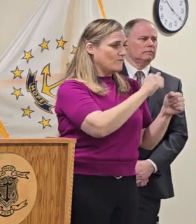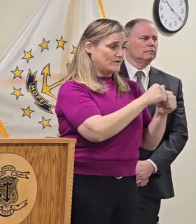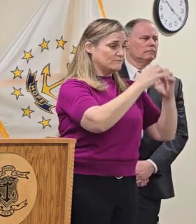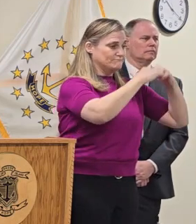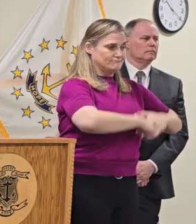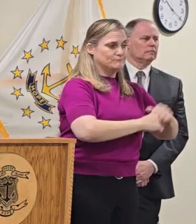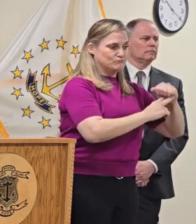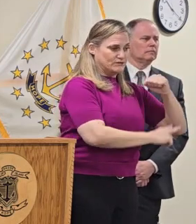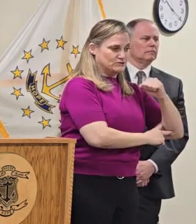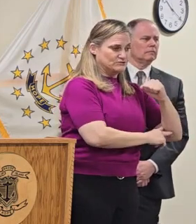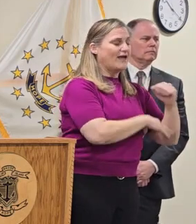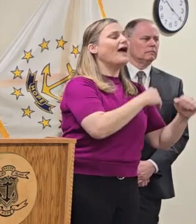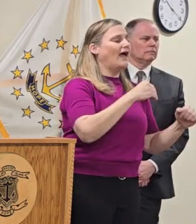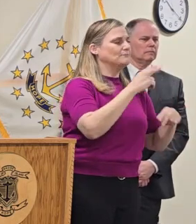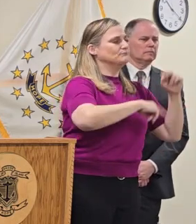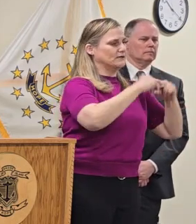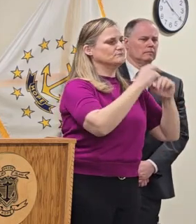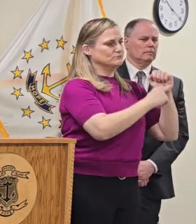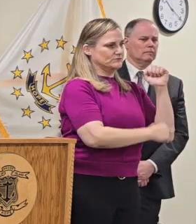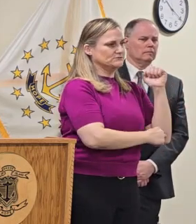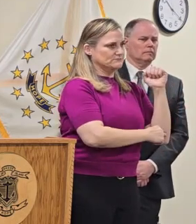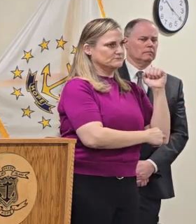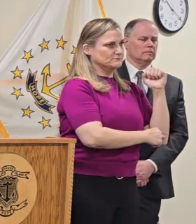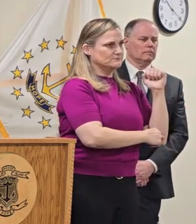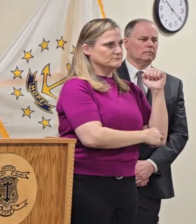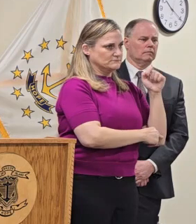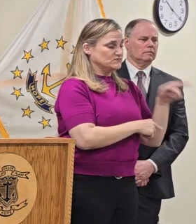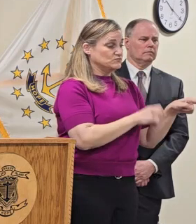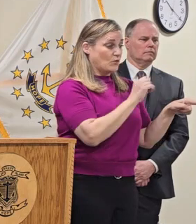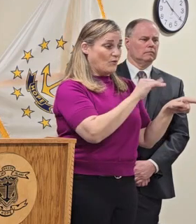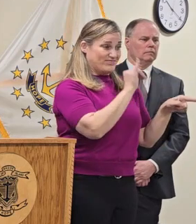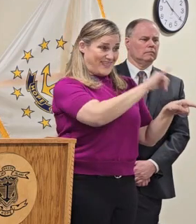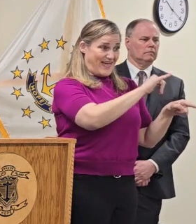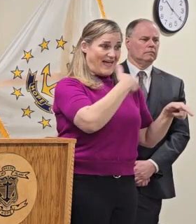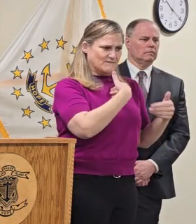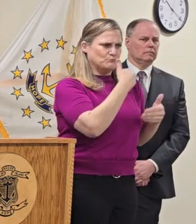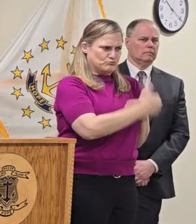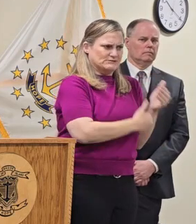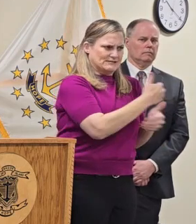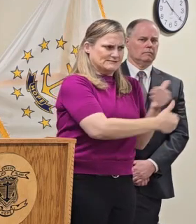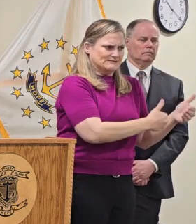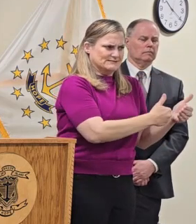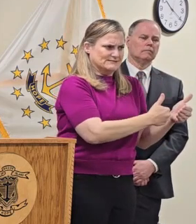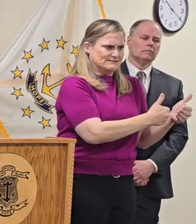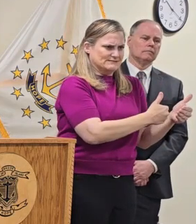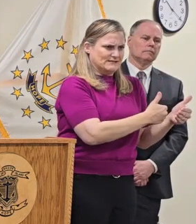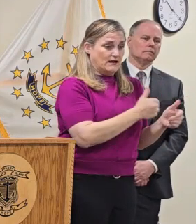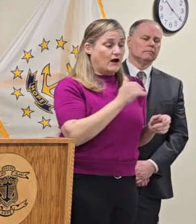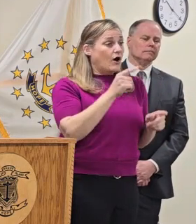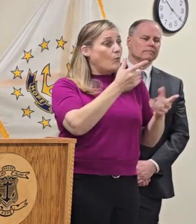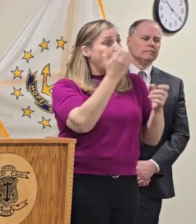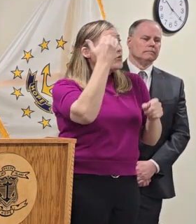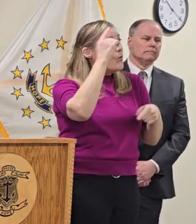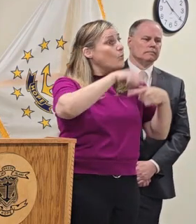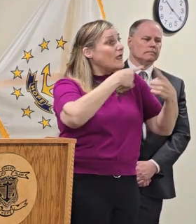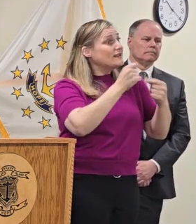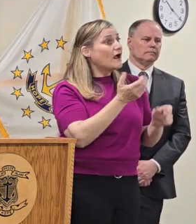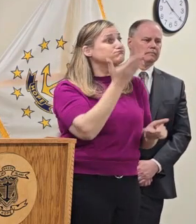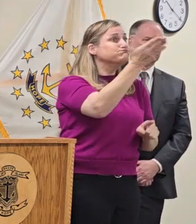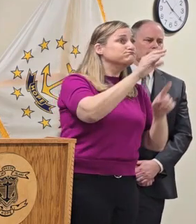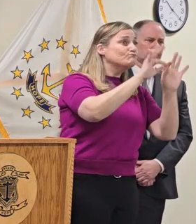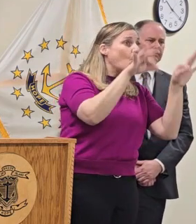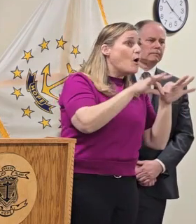the work done. That's what is really what the people who live in the state of Rhode Island are looking for, is a, you know, safe, efficient,